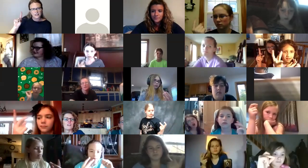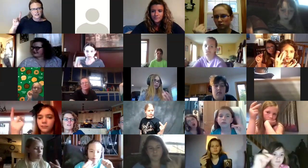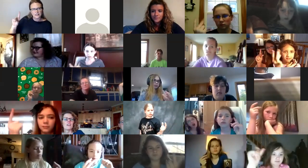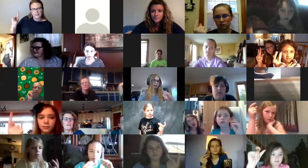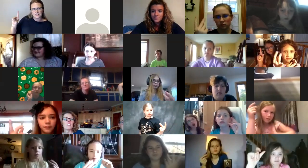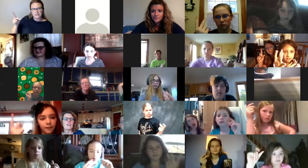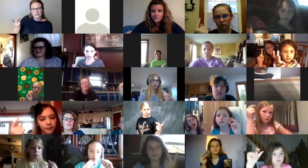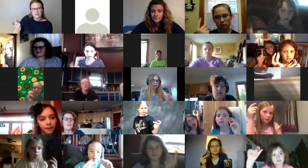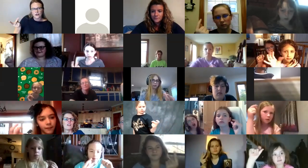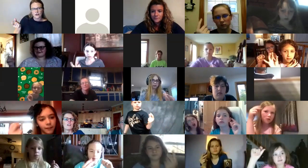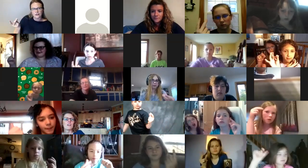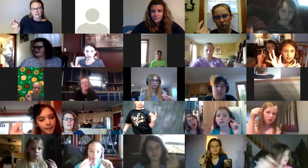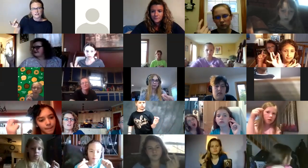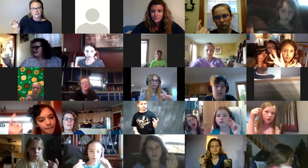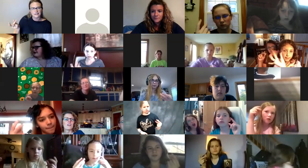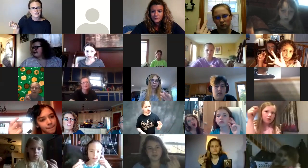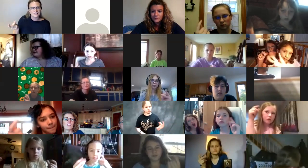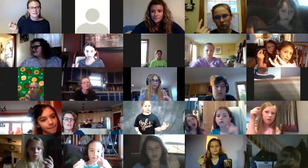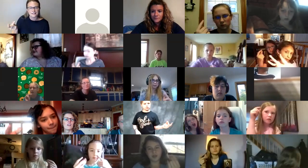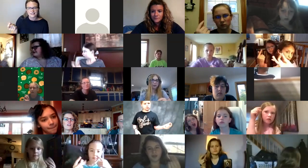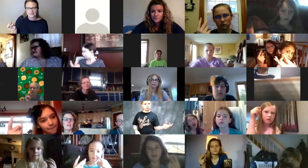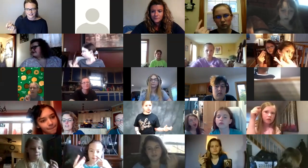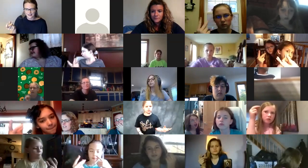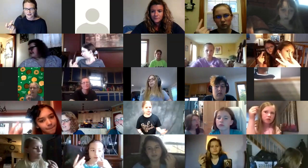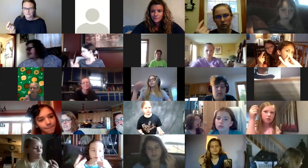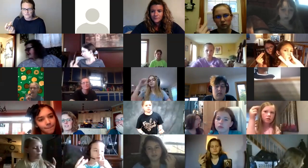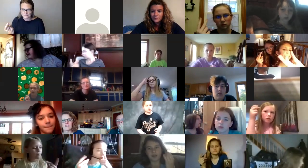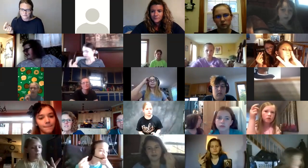here? Dog. Yep.